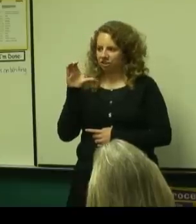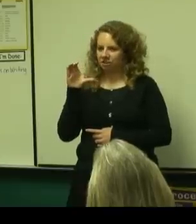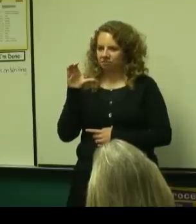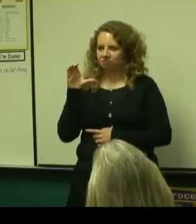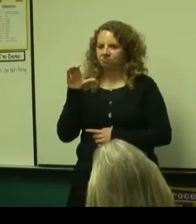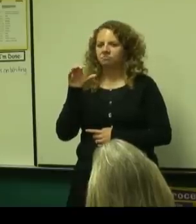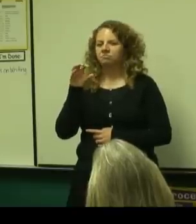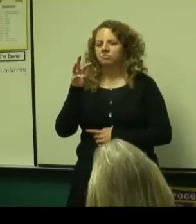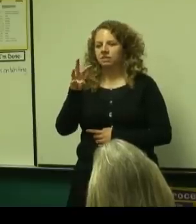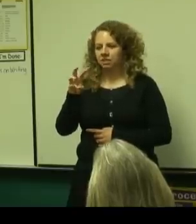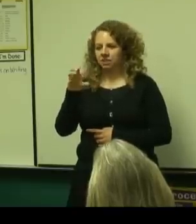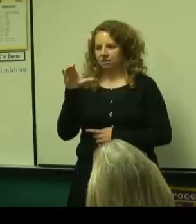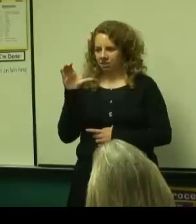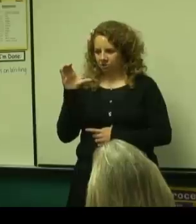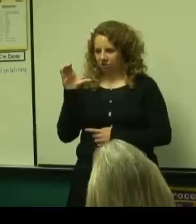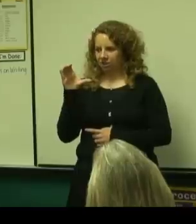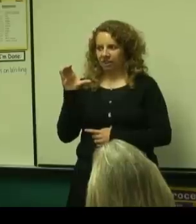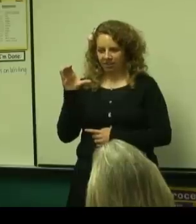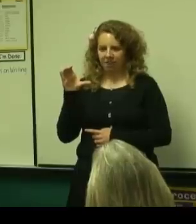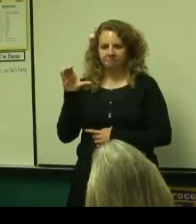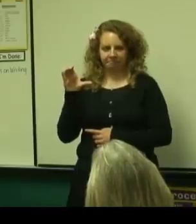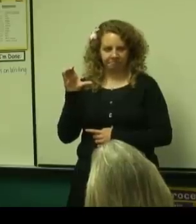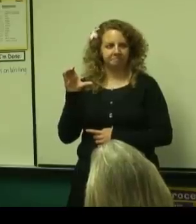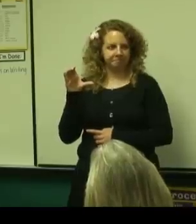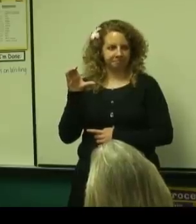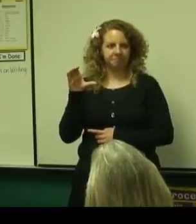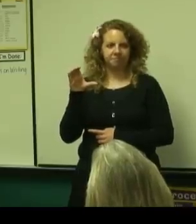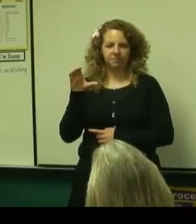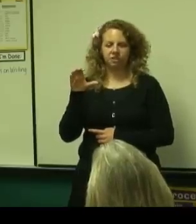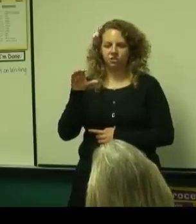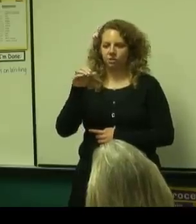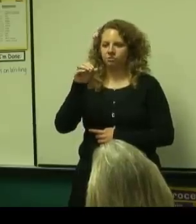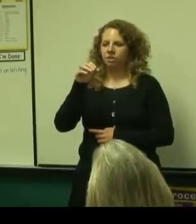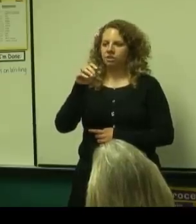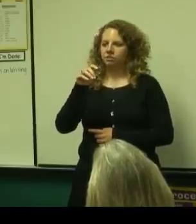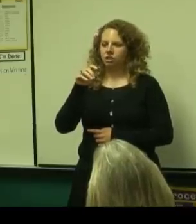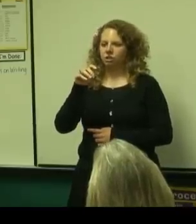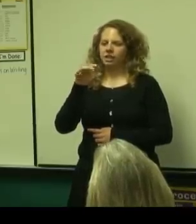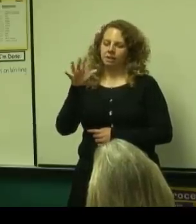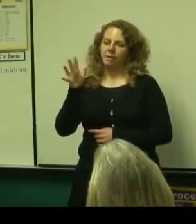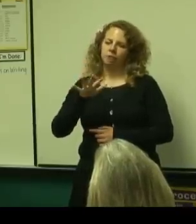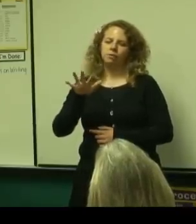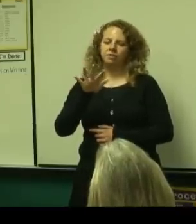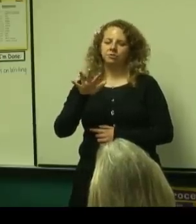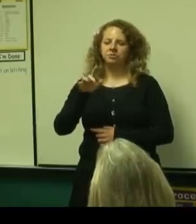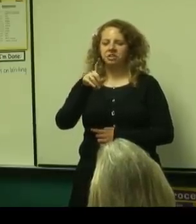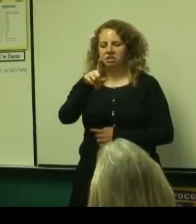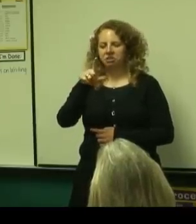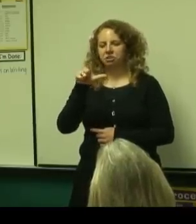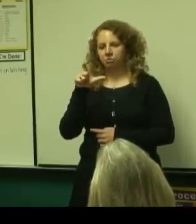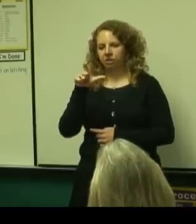500, 600, like that. So like about 1 through 3, you could do 100.